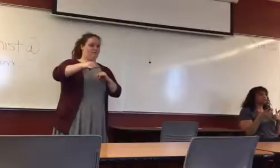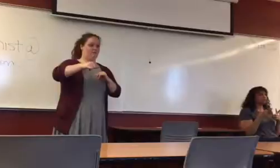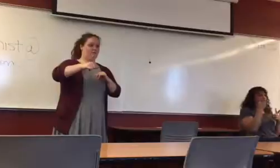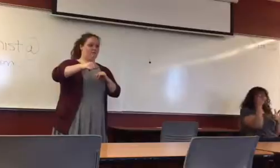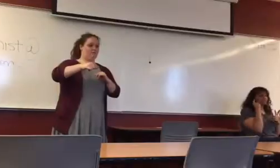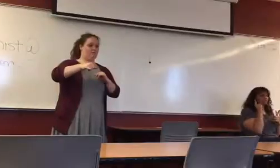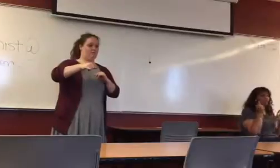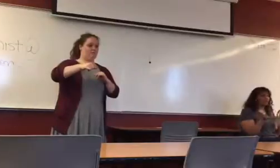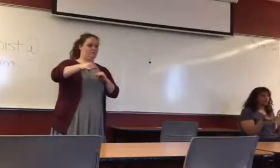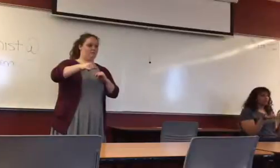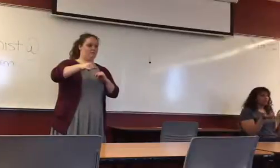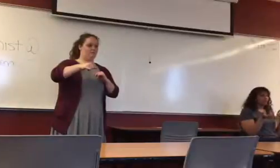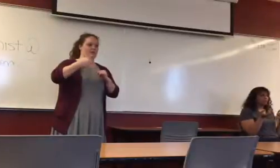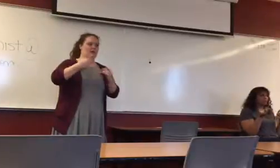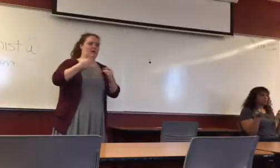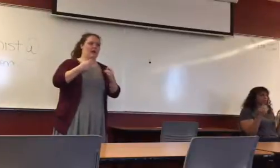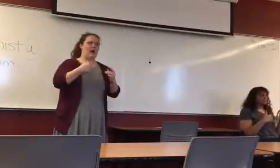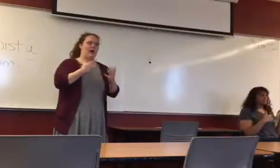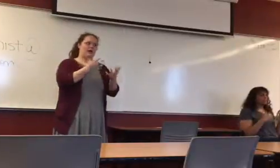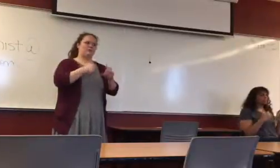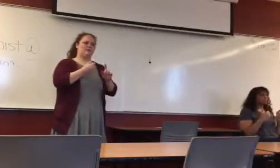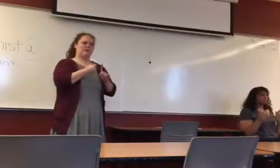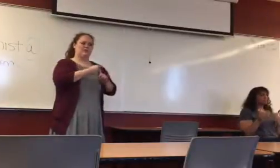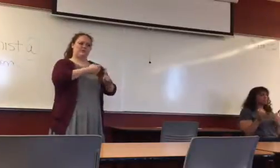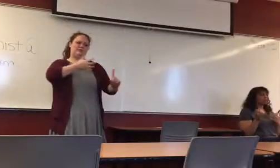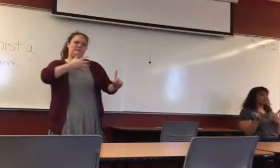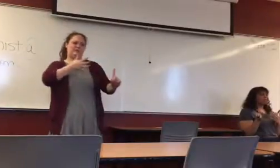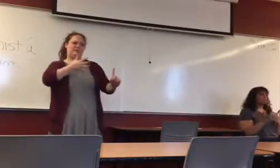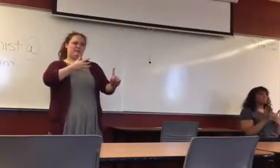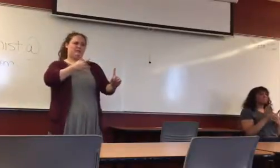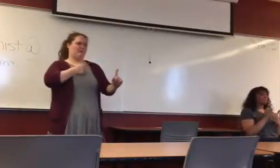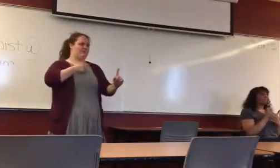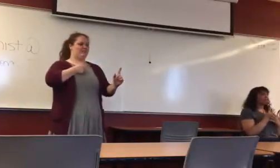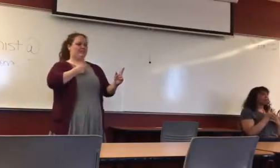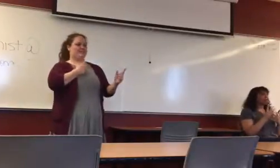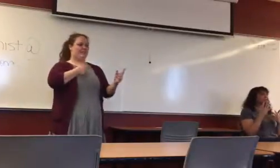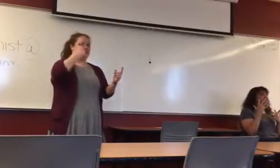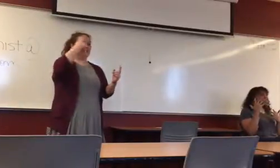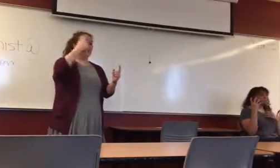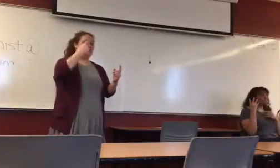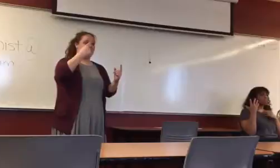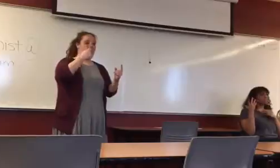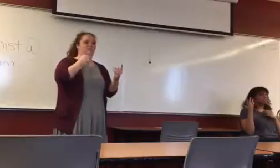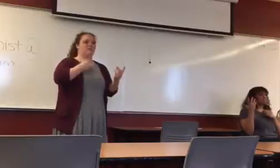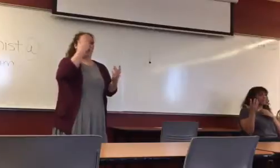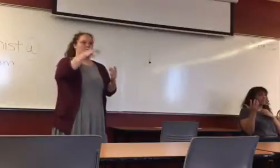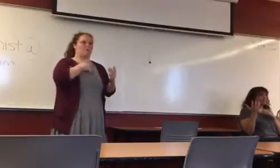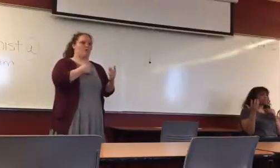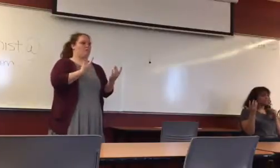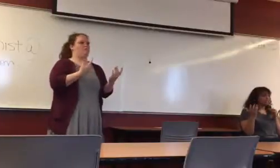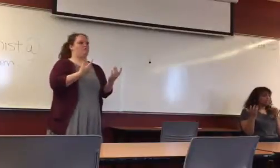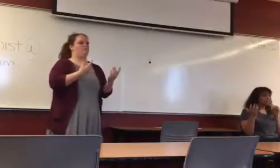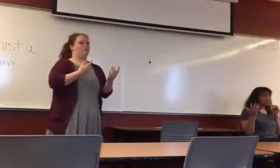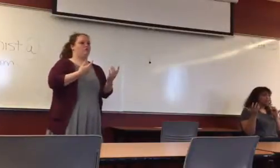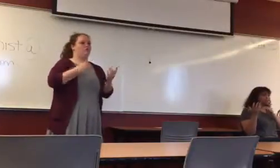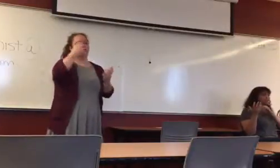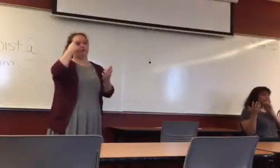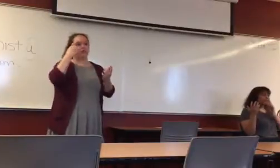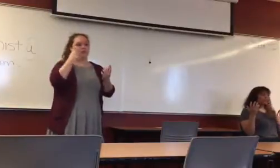never know somebody's trauma. Sure. We had a resident who just moved in who came out of a very horrific domestic violence situation,